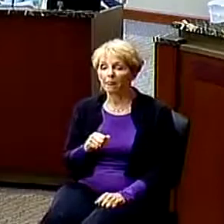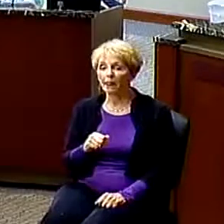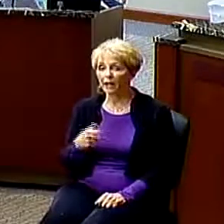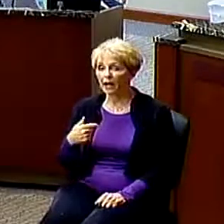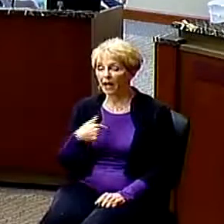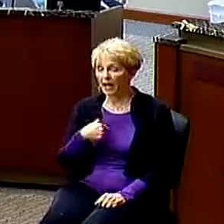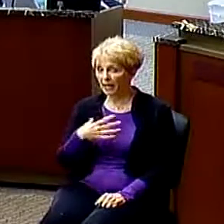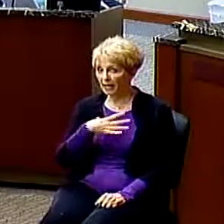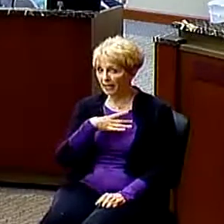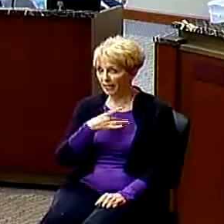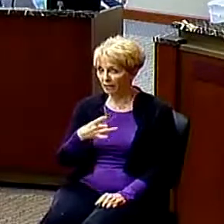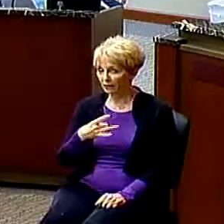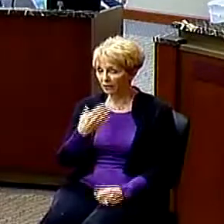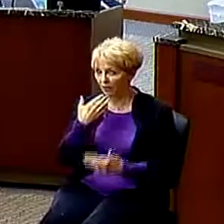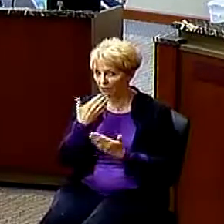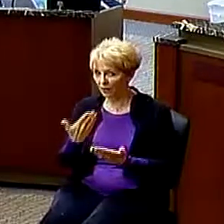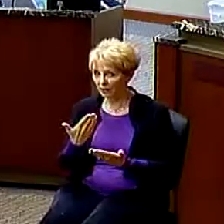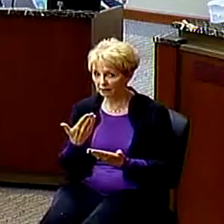I would like to thank